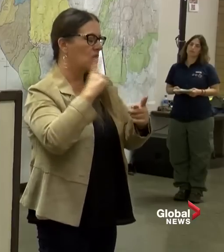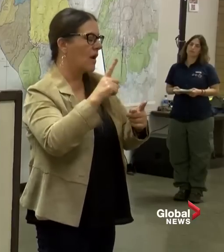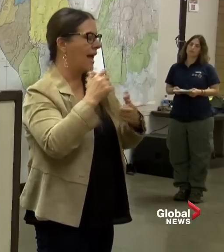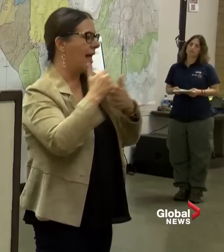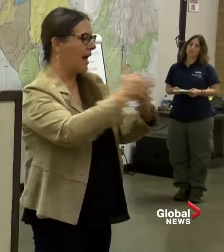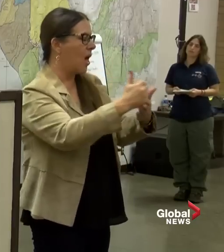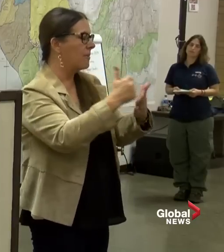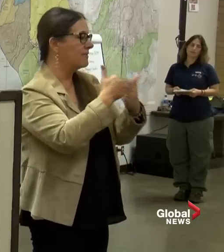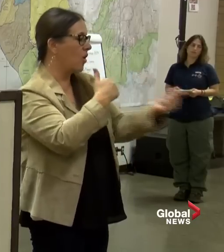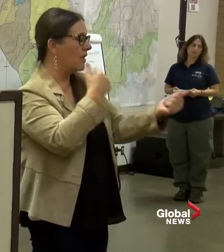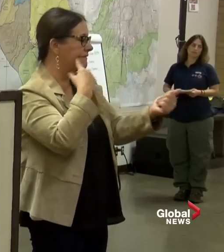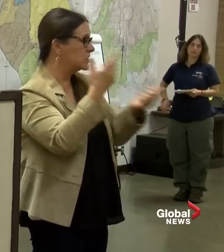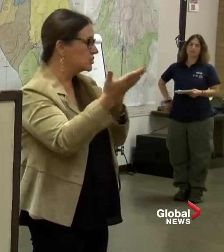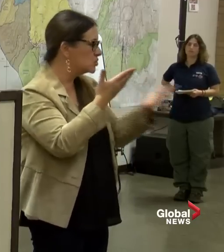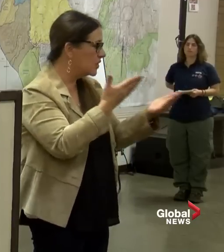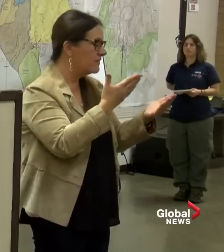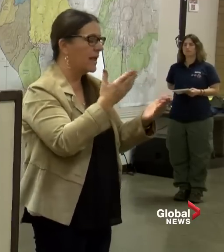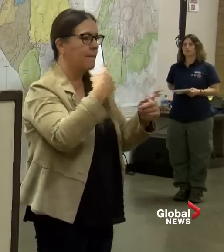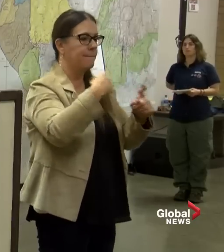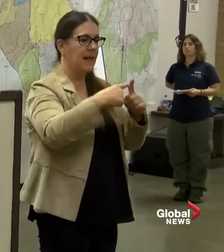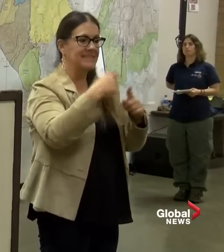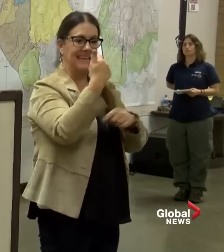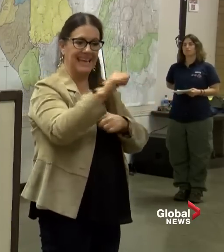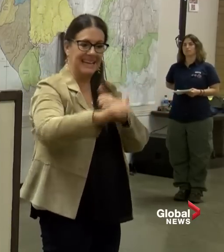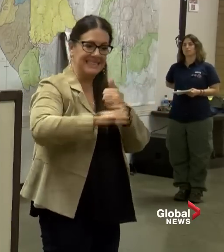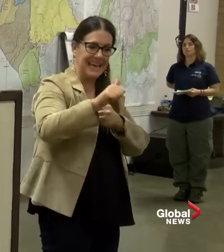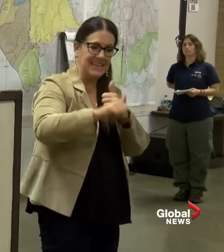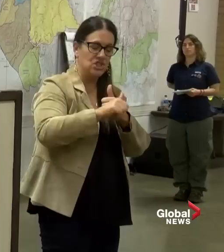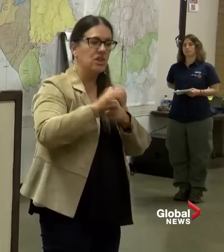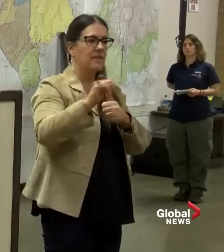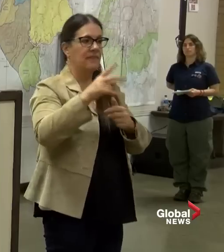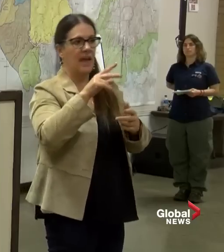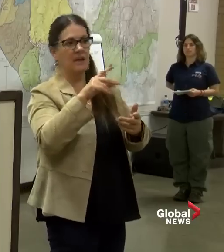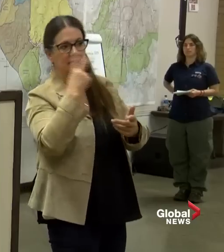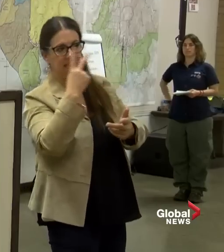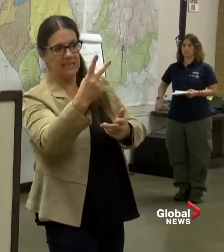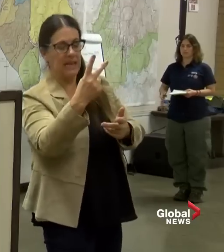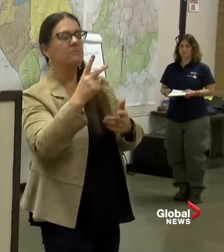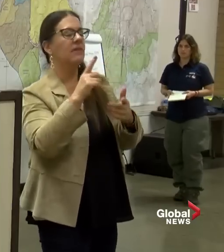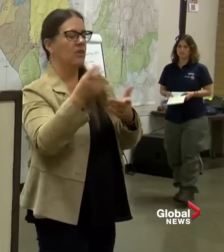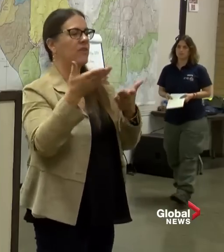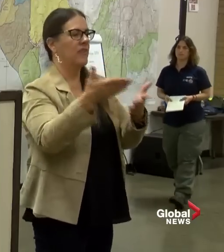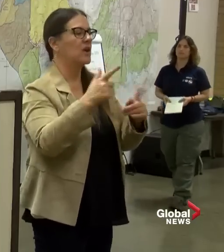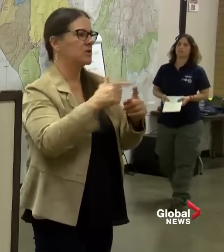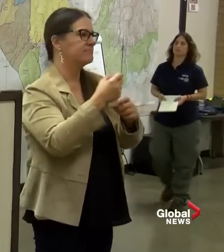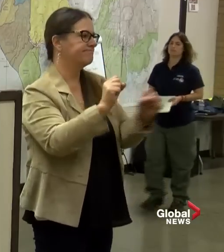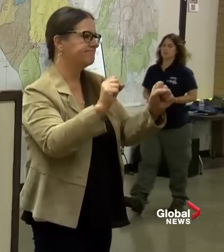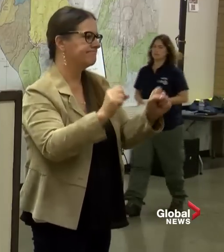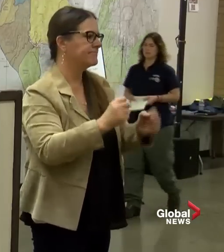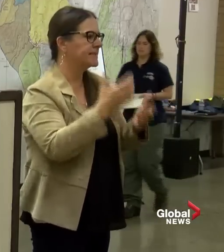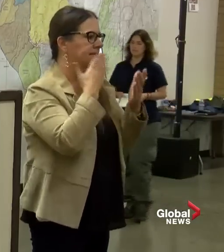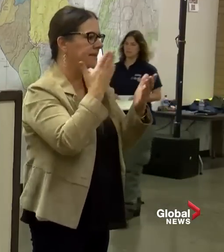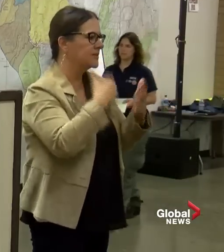in addition to any hazards that they may encounter. Thank you very much.